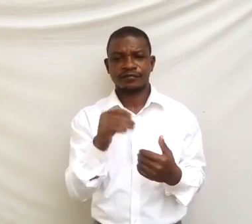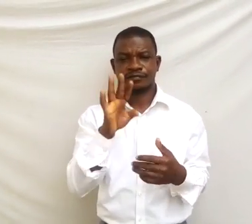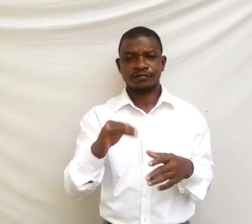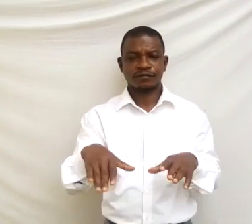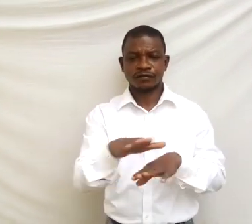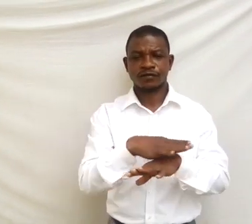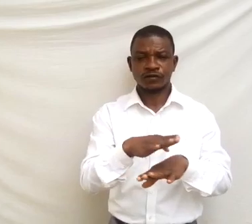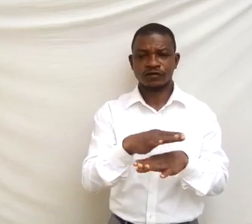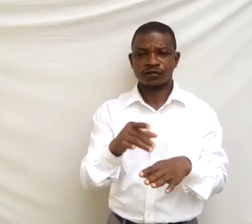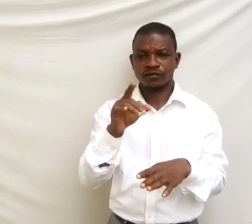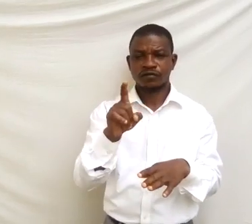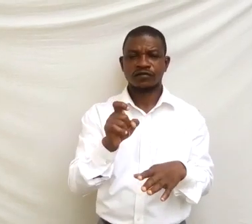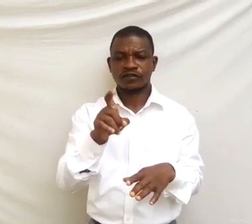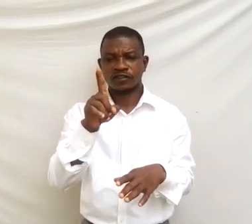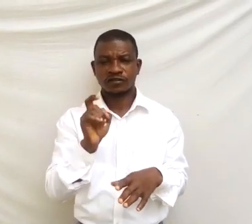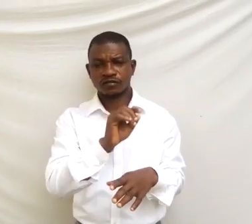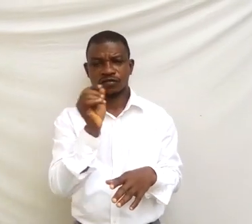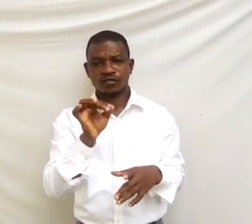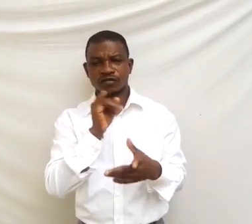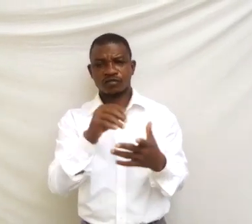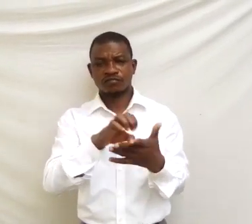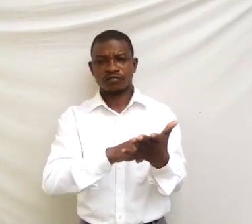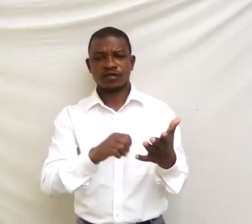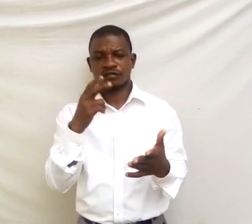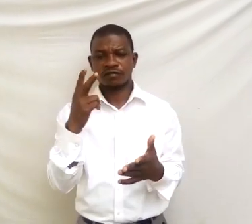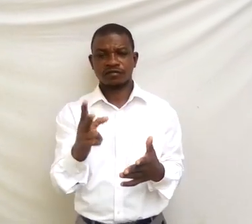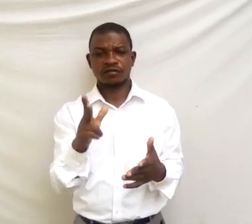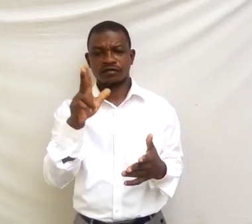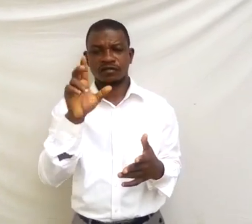over x squared minus 3x plus